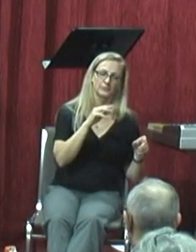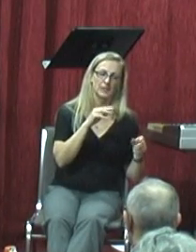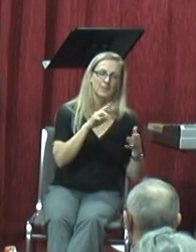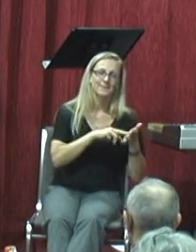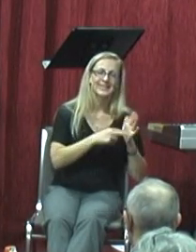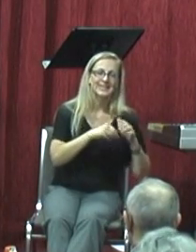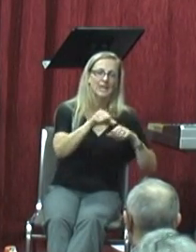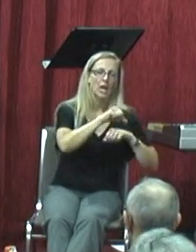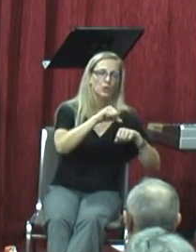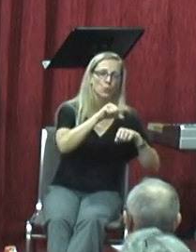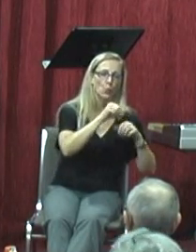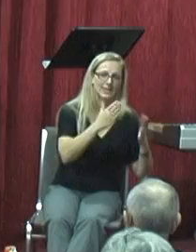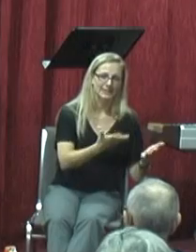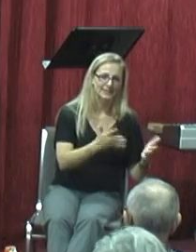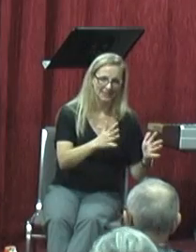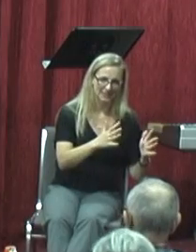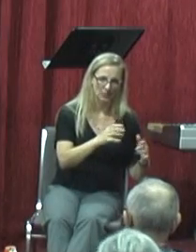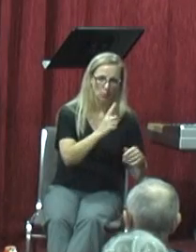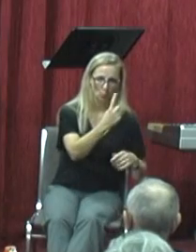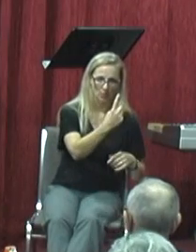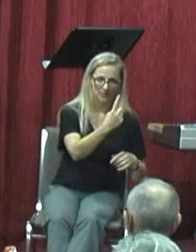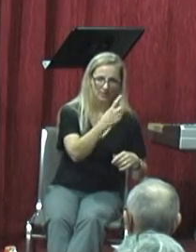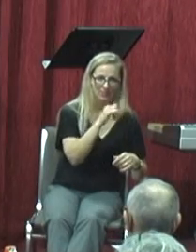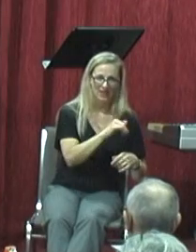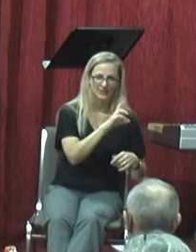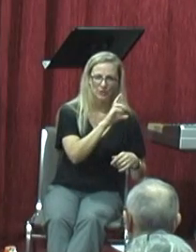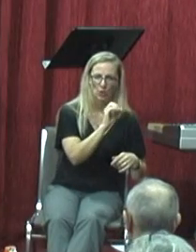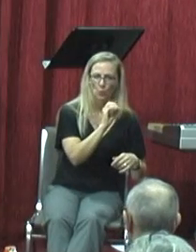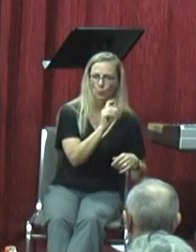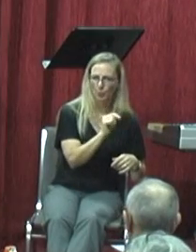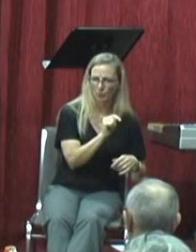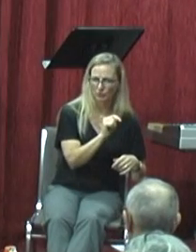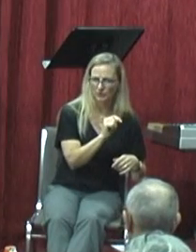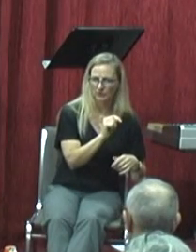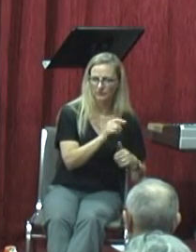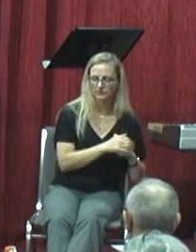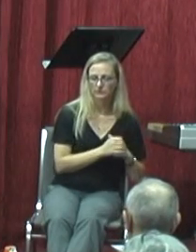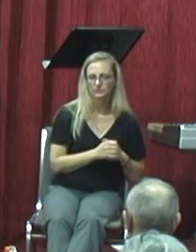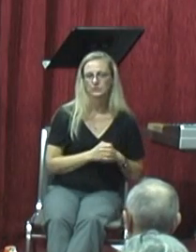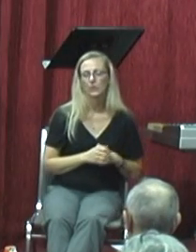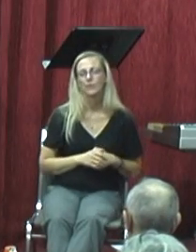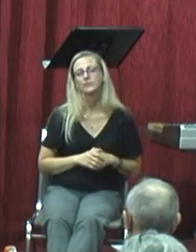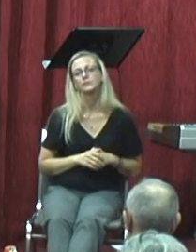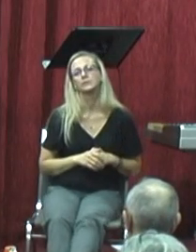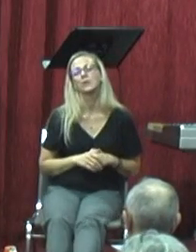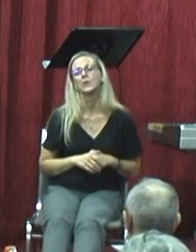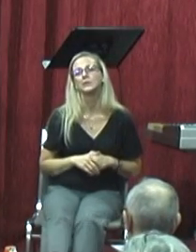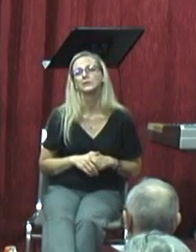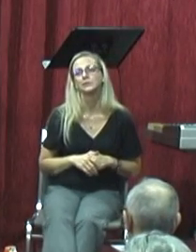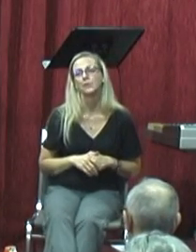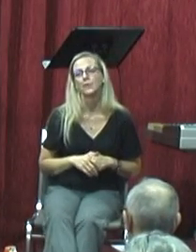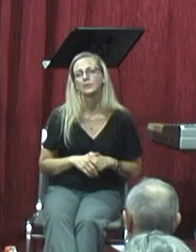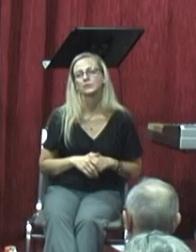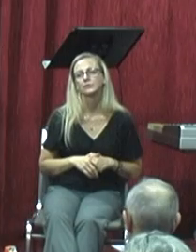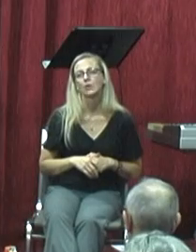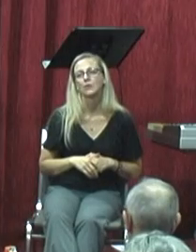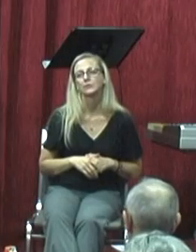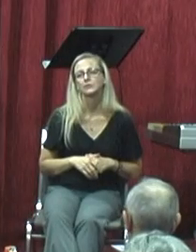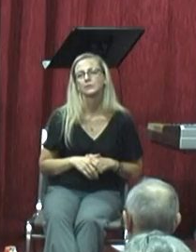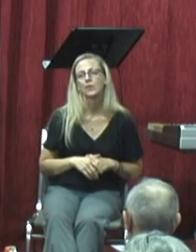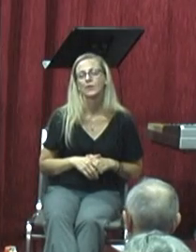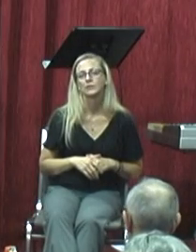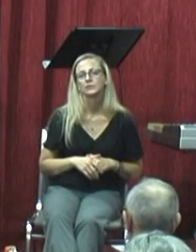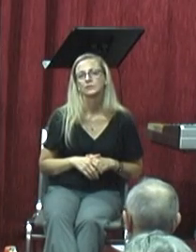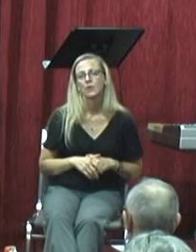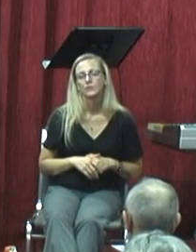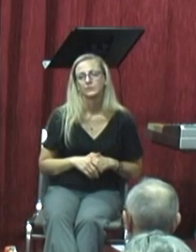anointed one. Okay? That's the root that I ask you to try to pronounce. Remember, Mashiach means to anoint. So Mashiach is